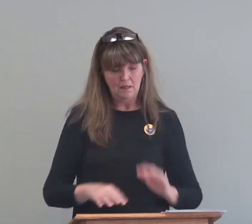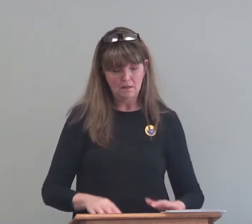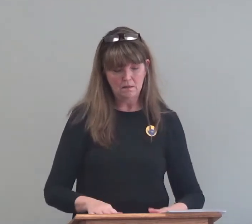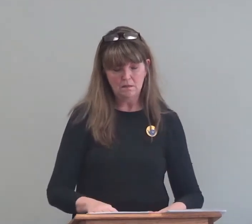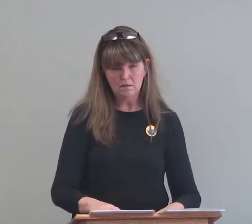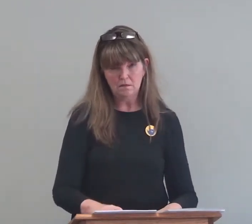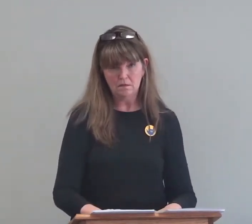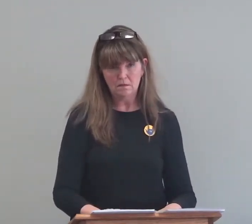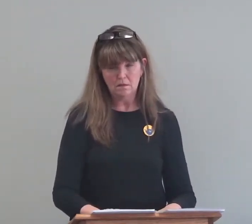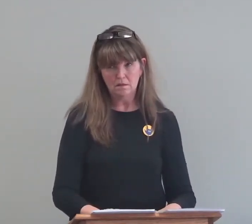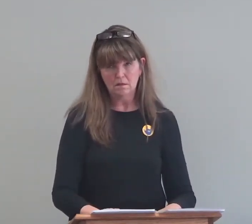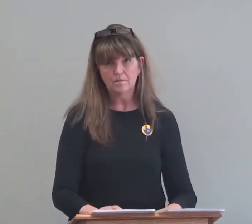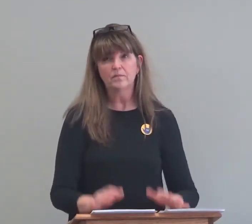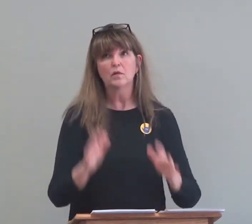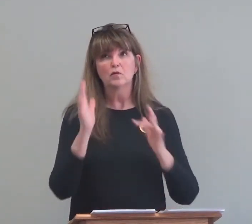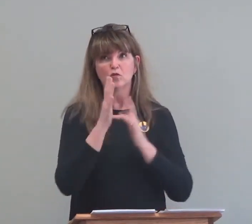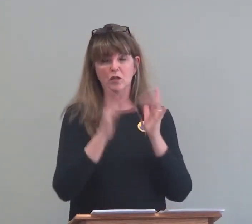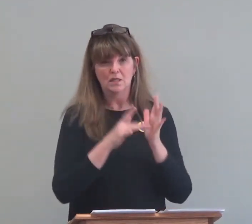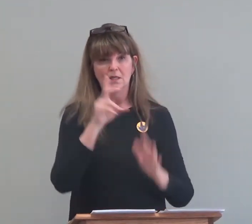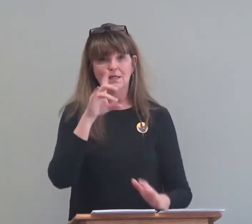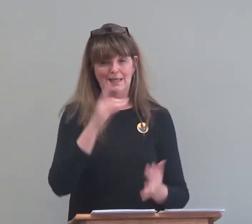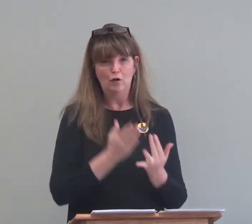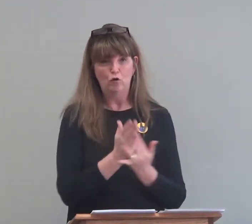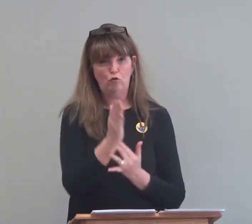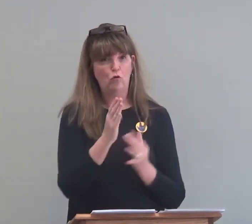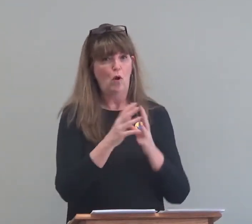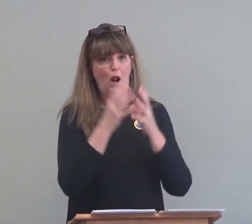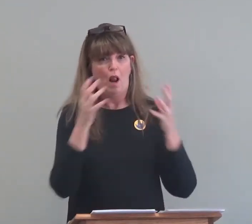and the death and destruction that was there.